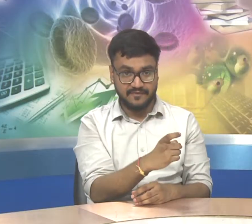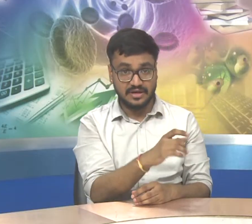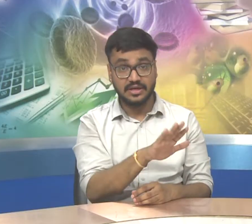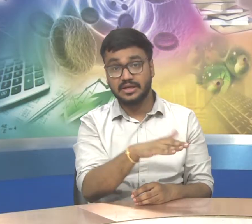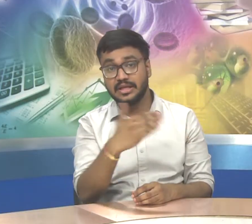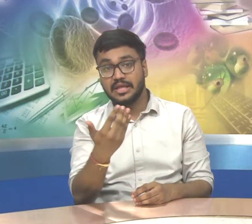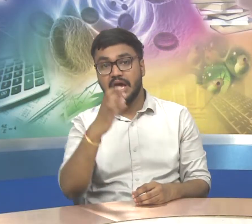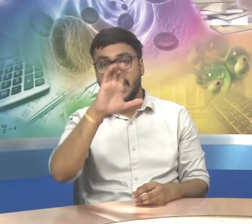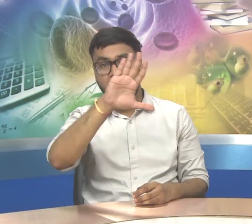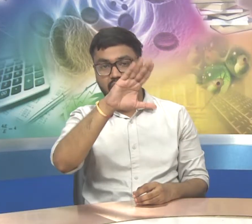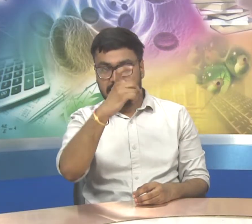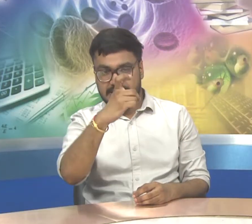And solution.